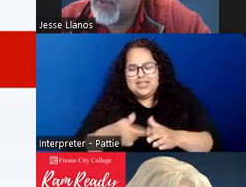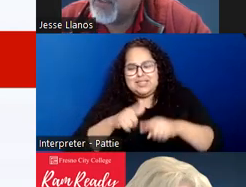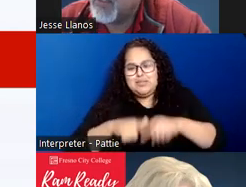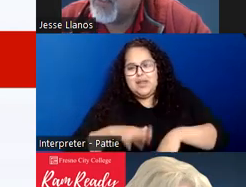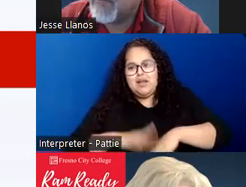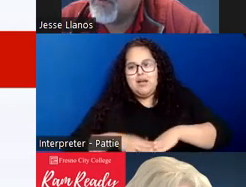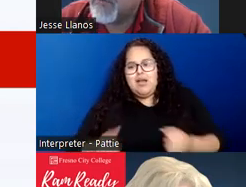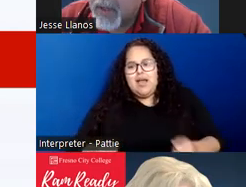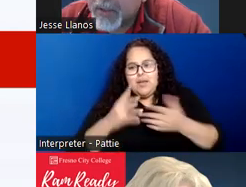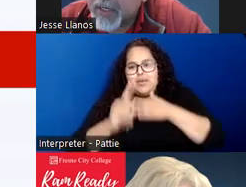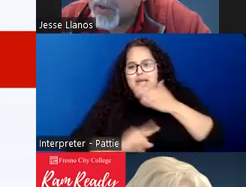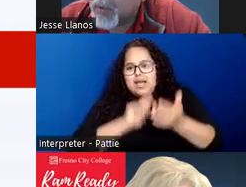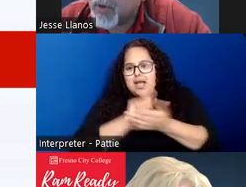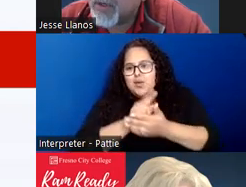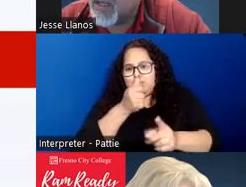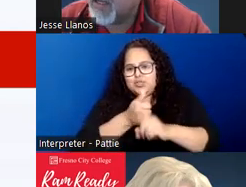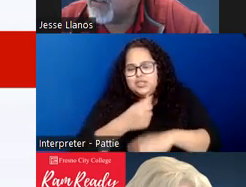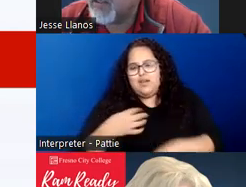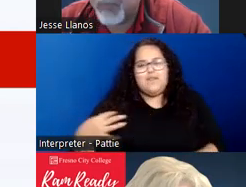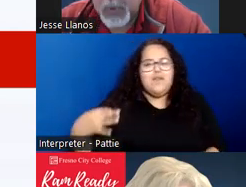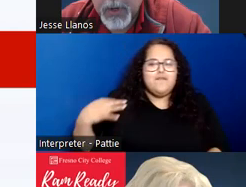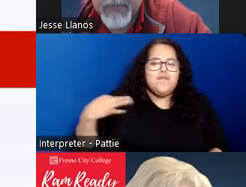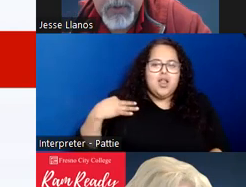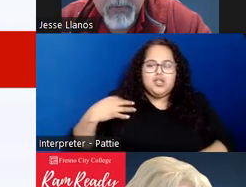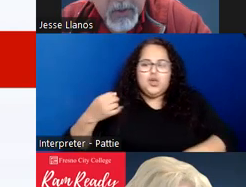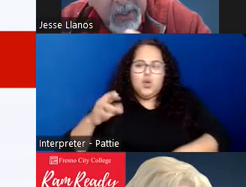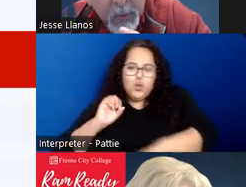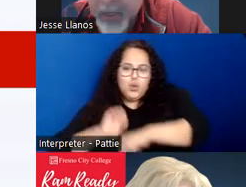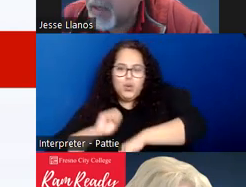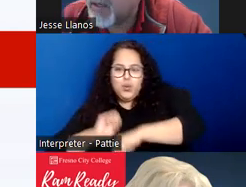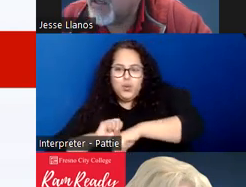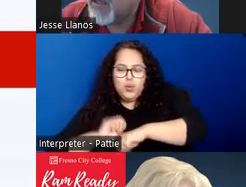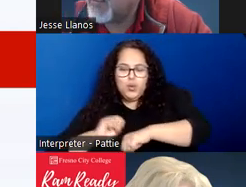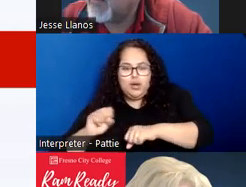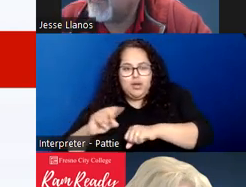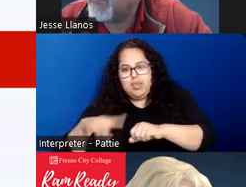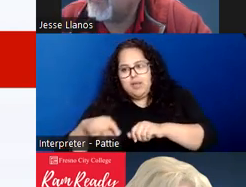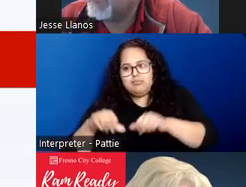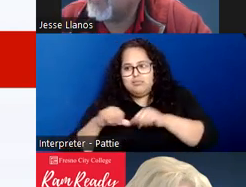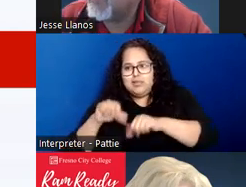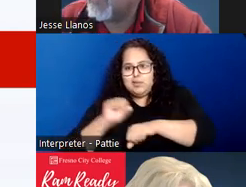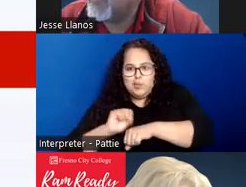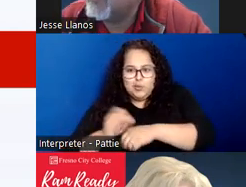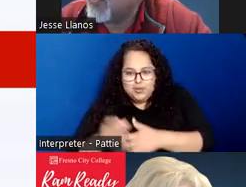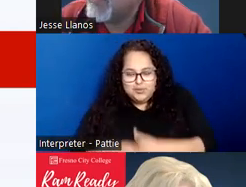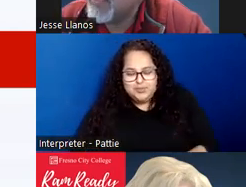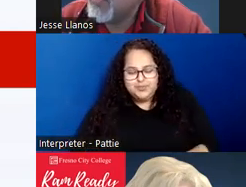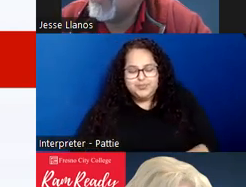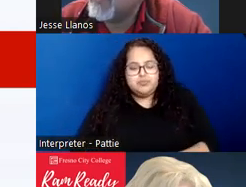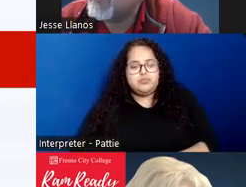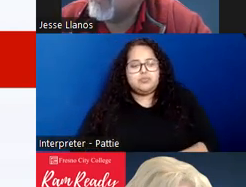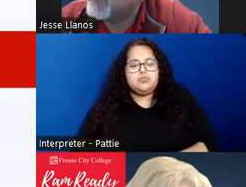you either volunteer or work at wherever you volunteer or work at. There's so